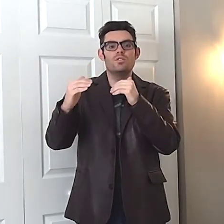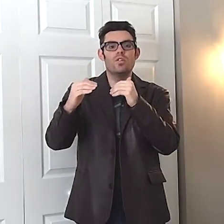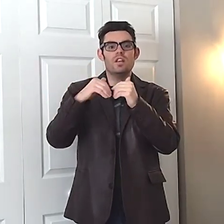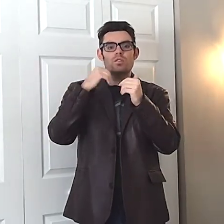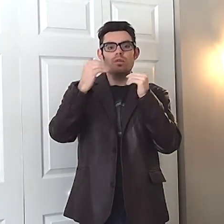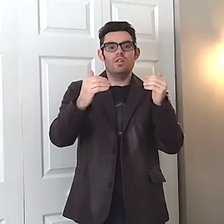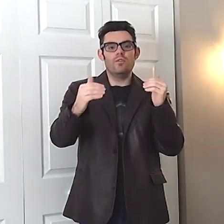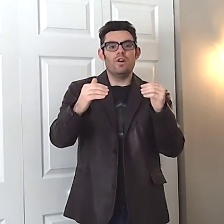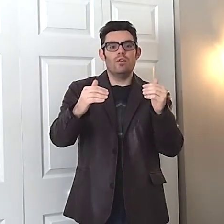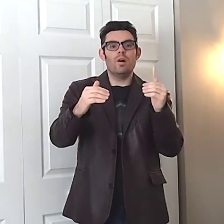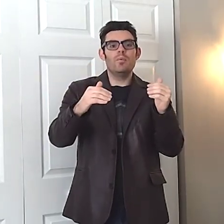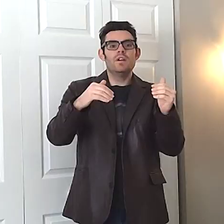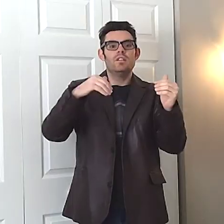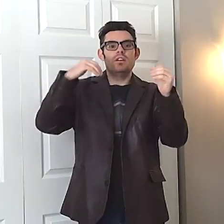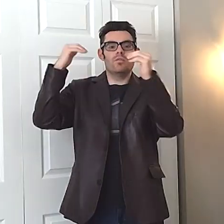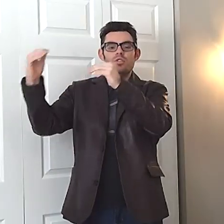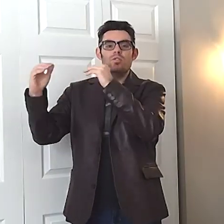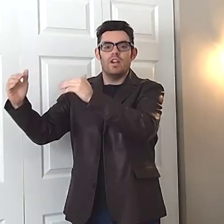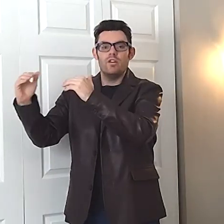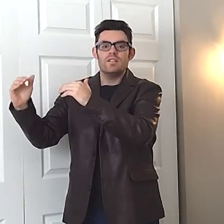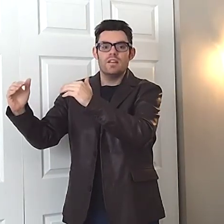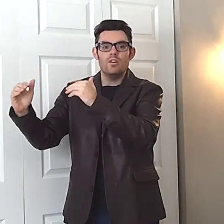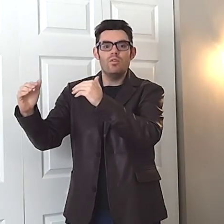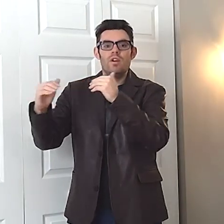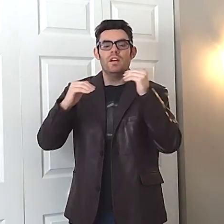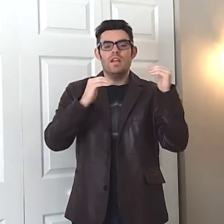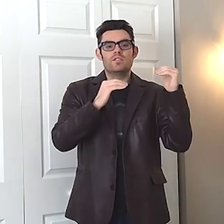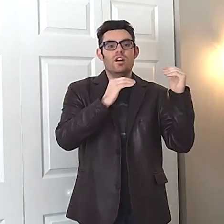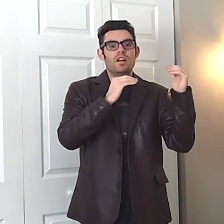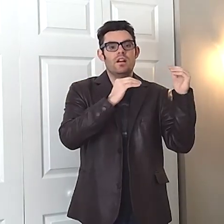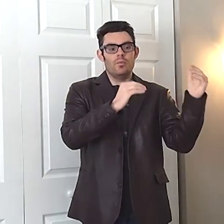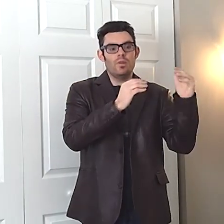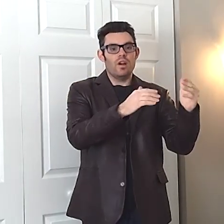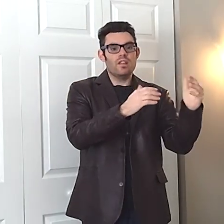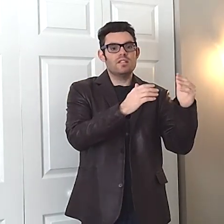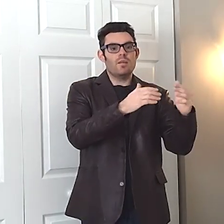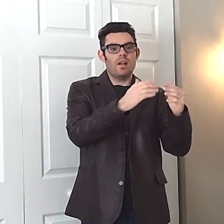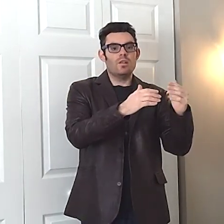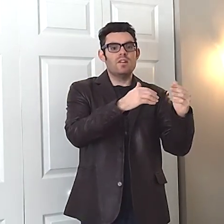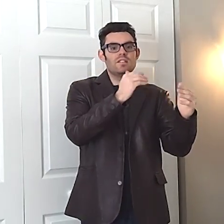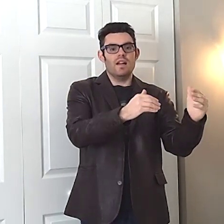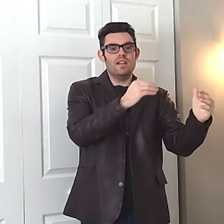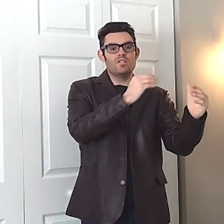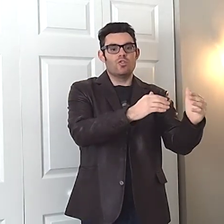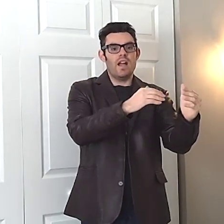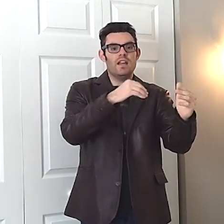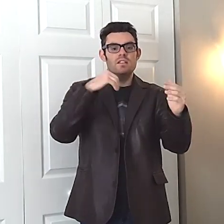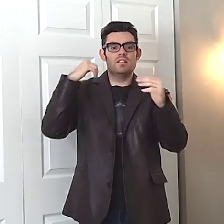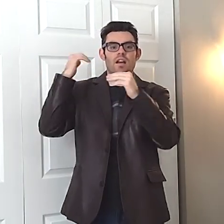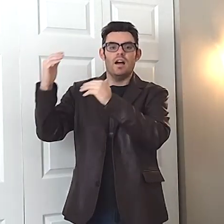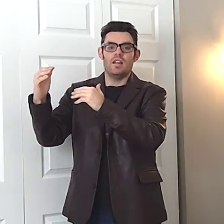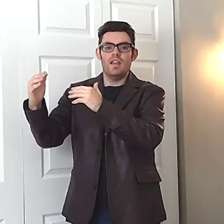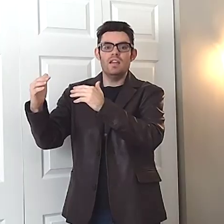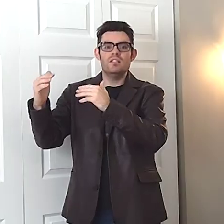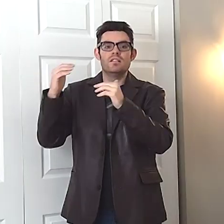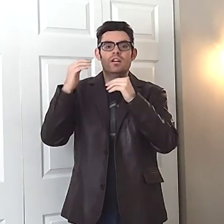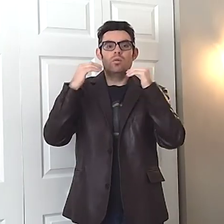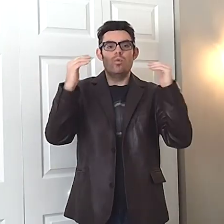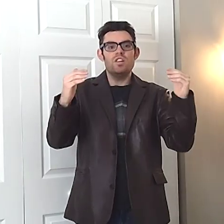story. It's a really good follow-up to the original Inherited Cycle. It's got a lot of the same elements, knights, dragons, kings,